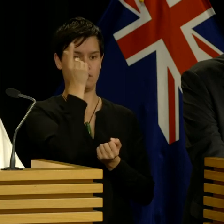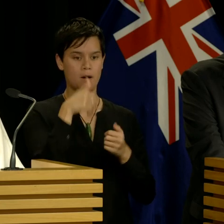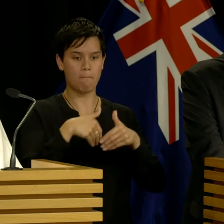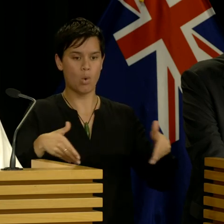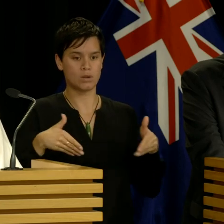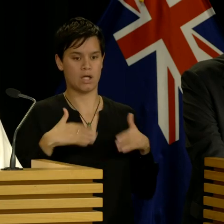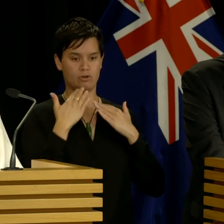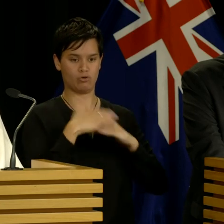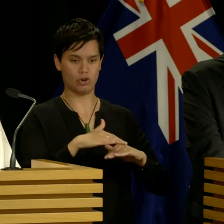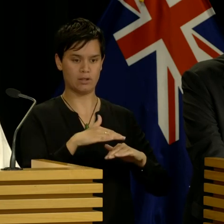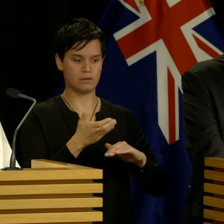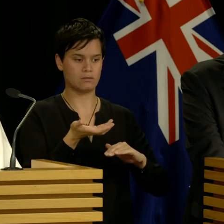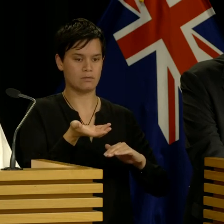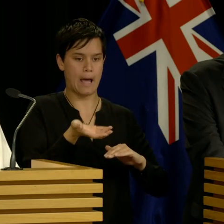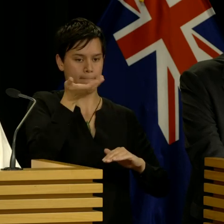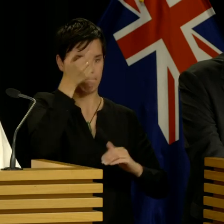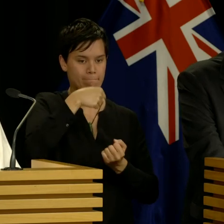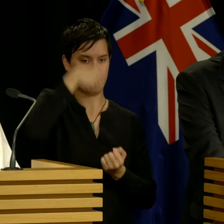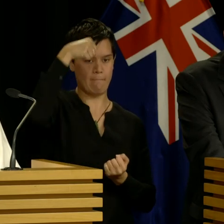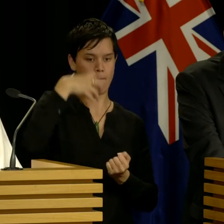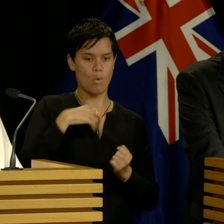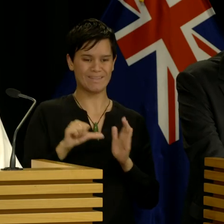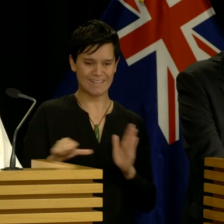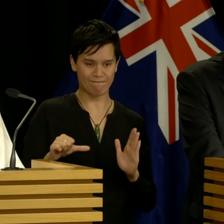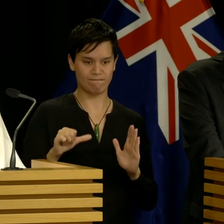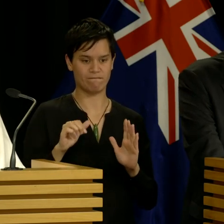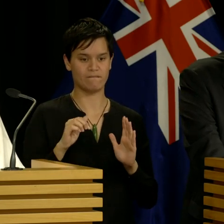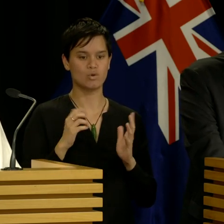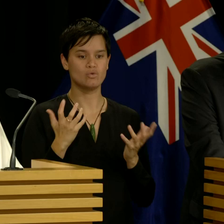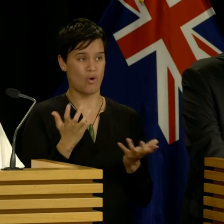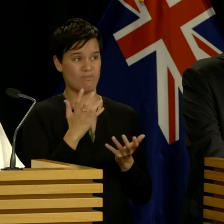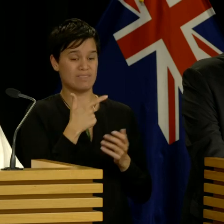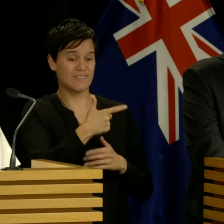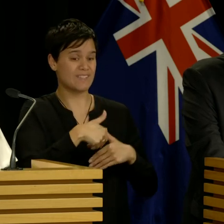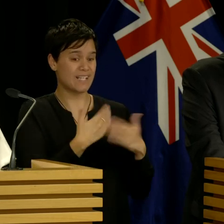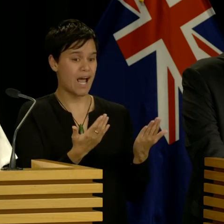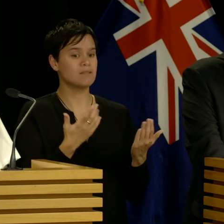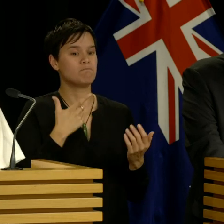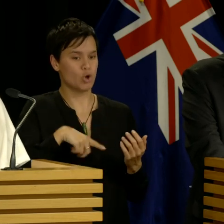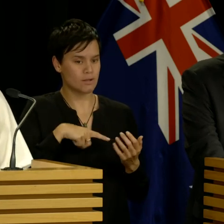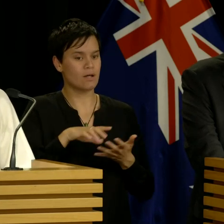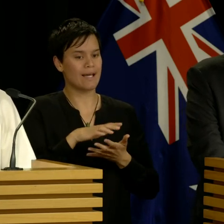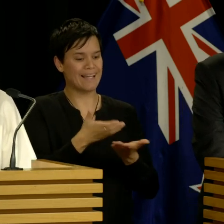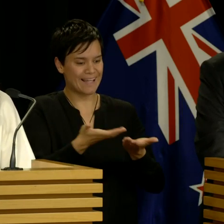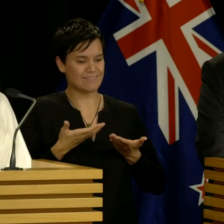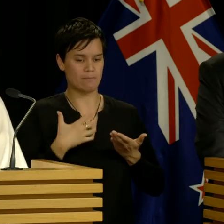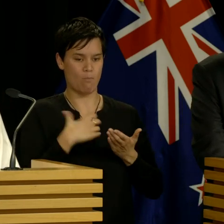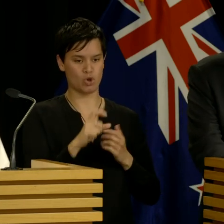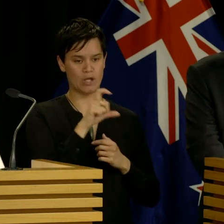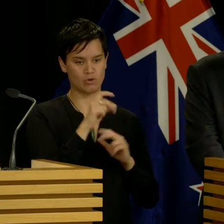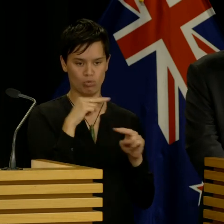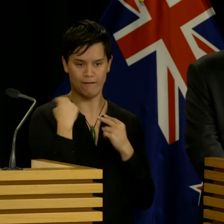place. So really it's just a constant refresh, a chance for us to reassess those border controls. Do you have any reports on